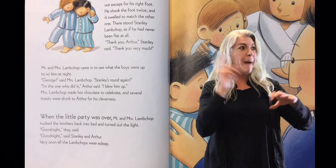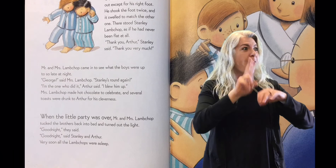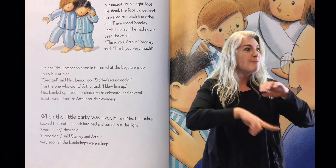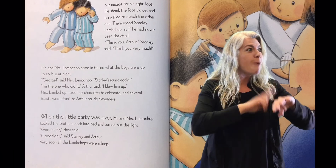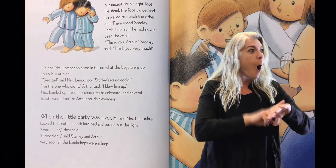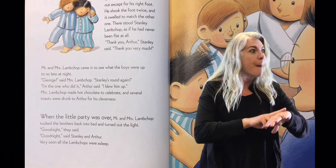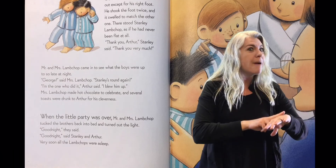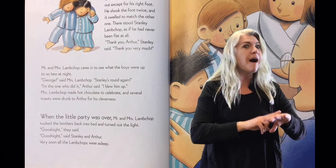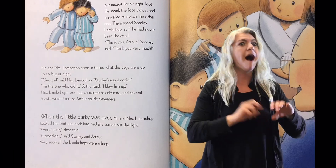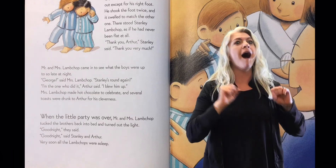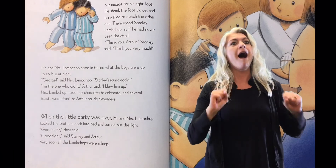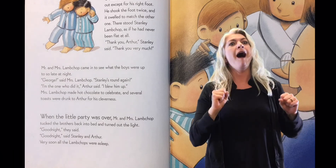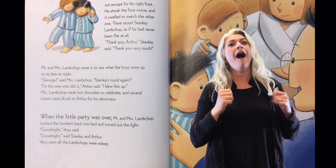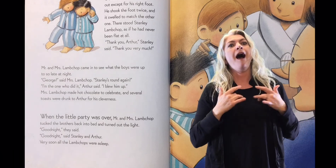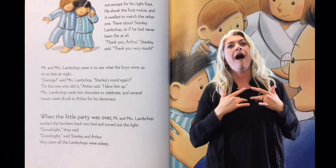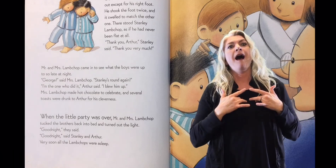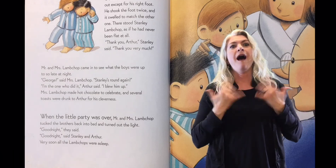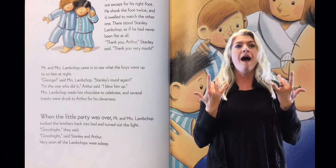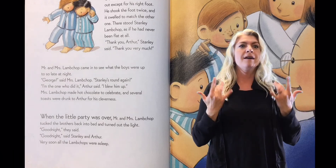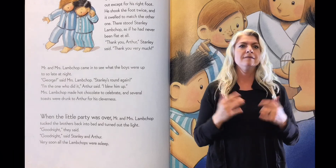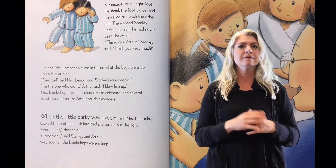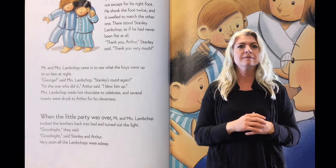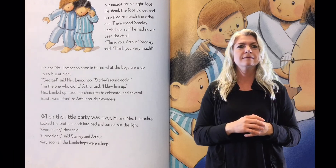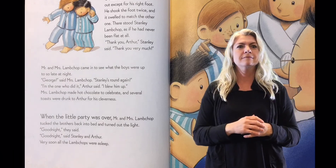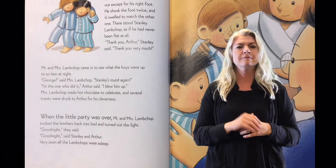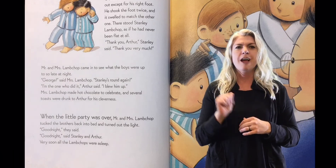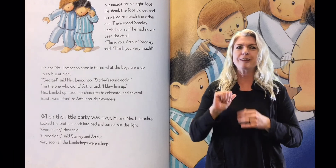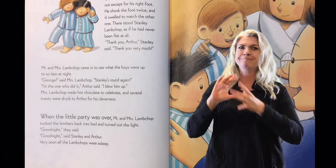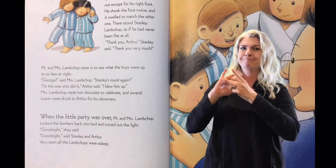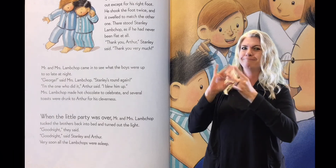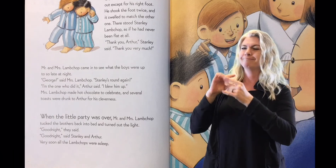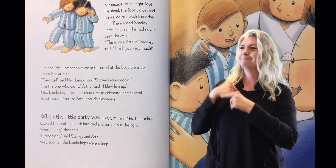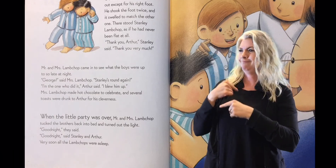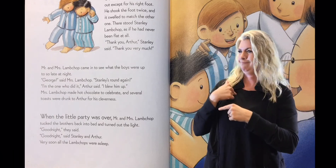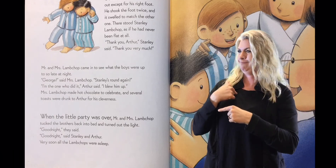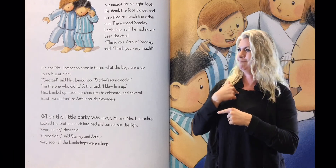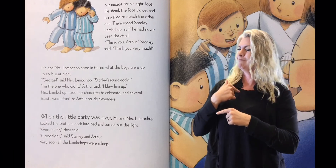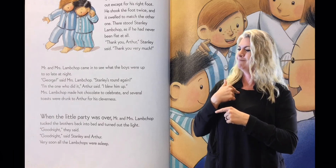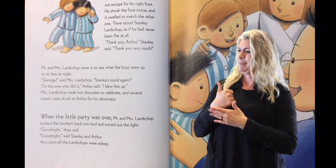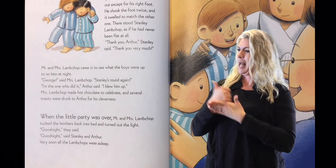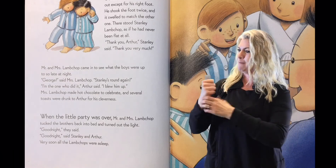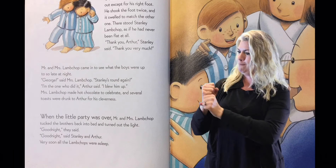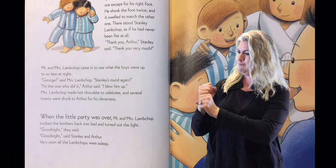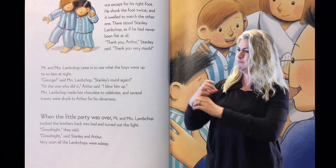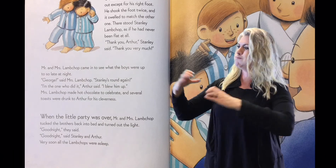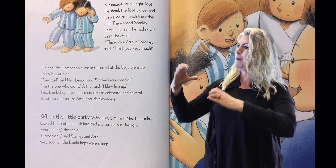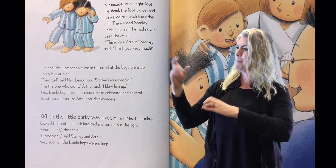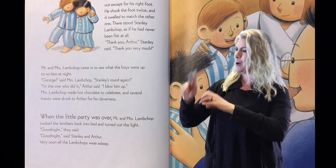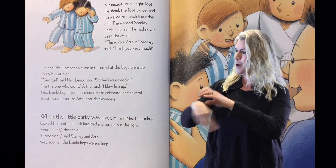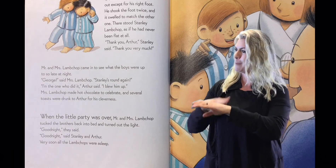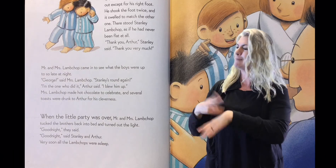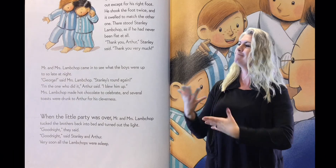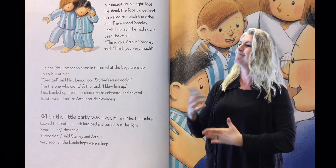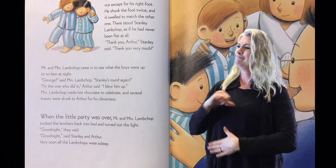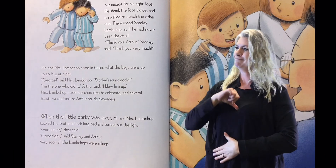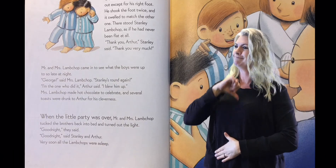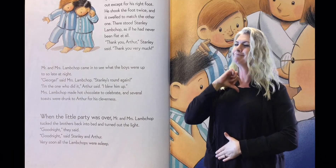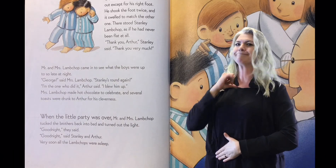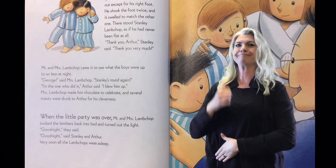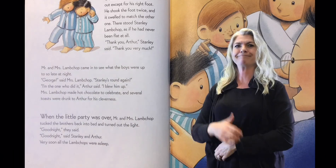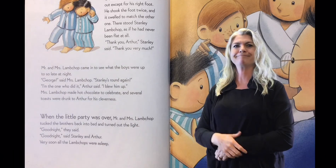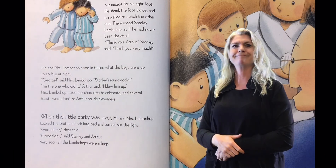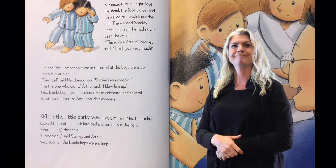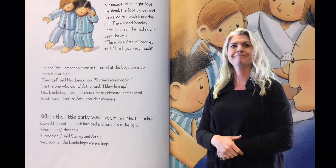night. "George," said Mrs. Lambchop, "Stanley's round again." "I'm the one who did it," Arthur said. "I blew him